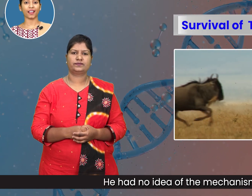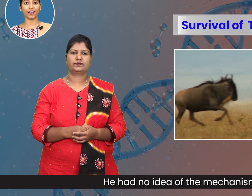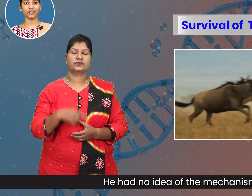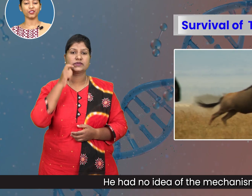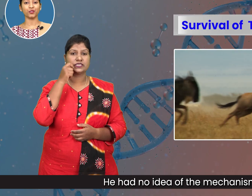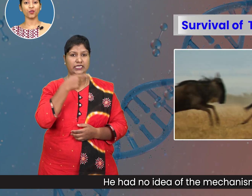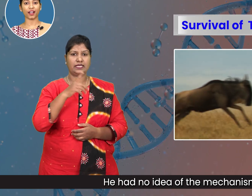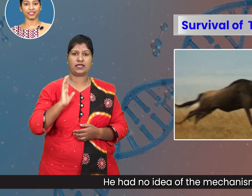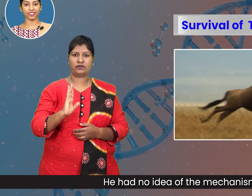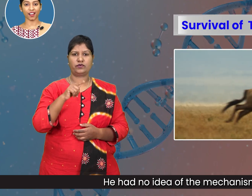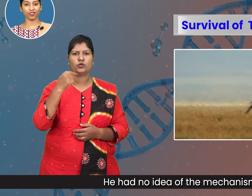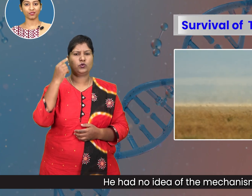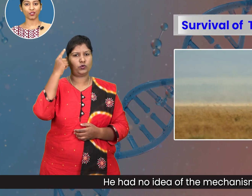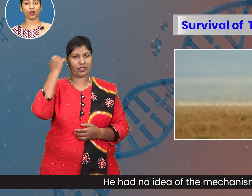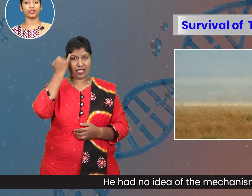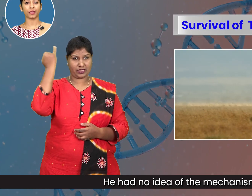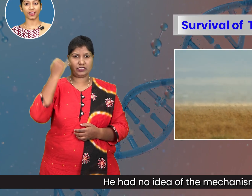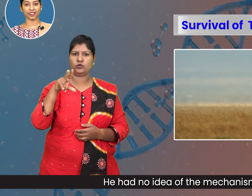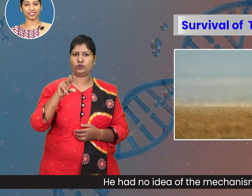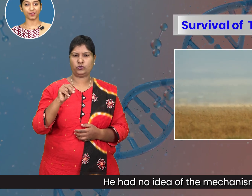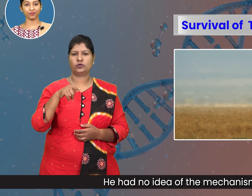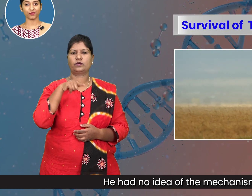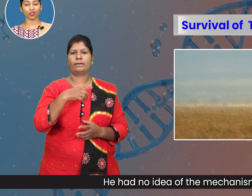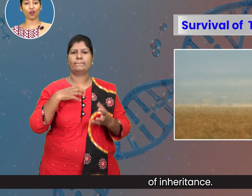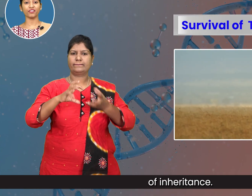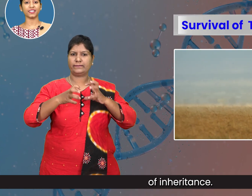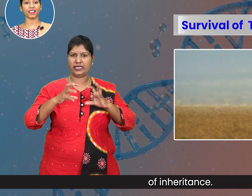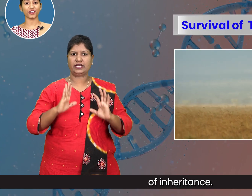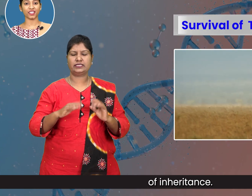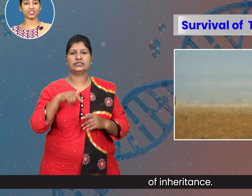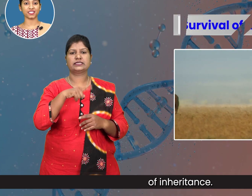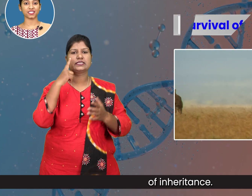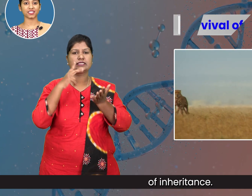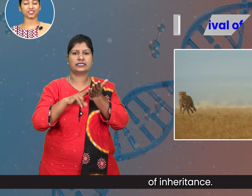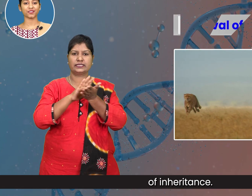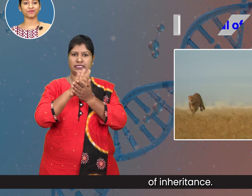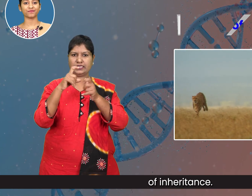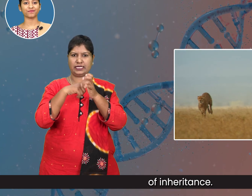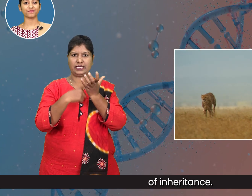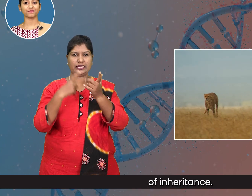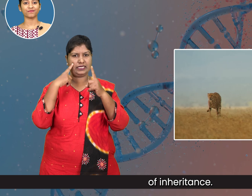He had no idea of the mechanism of inheritance.